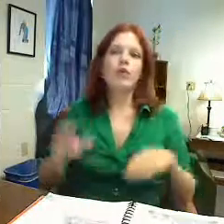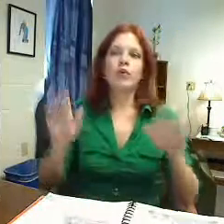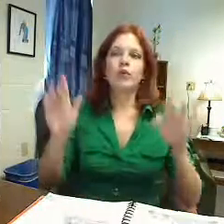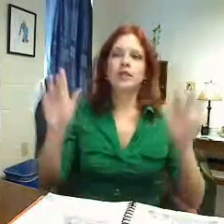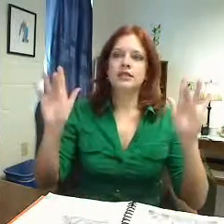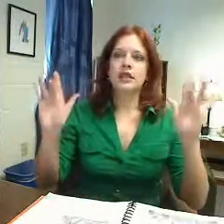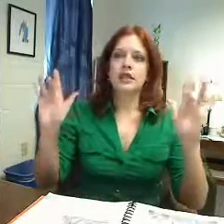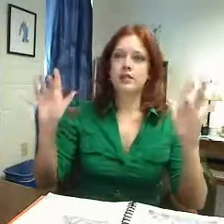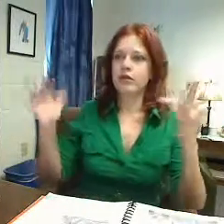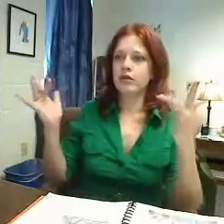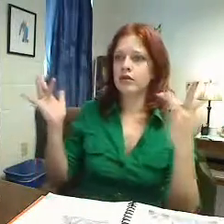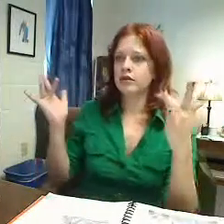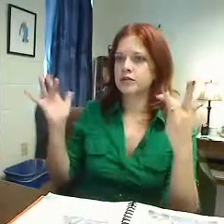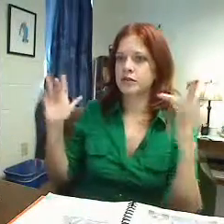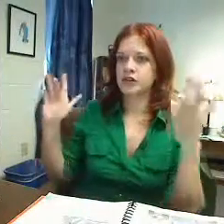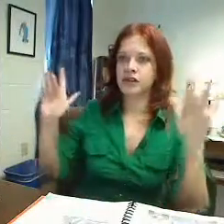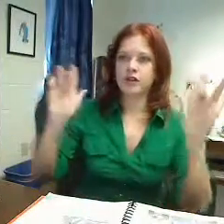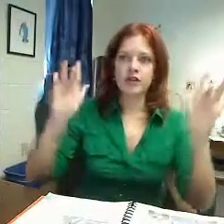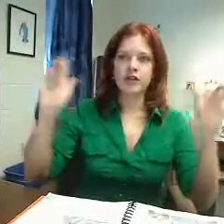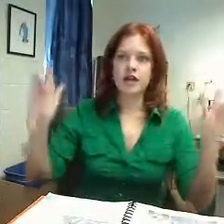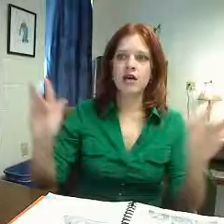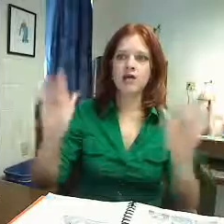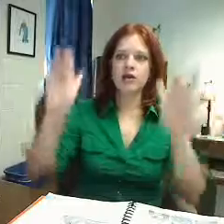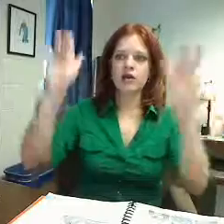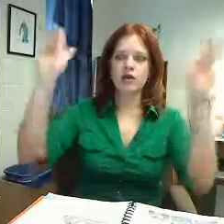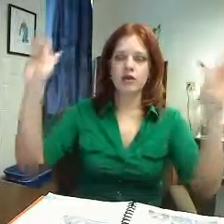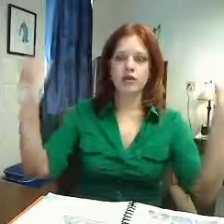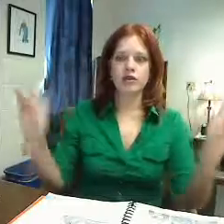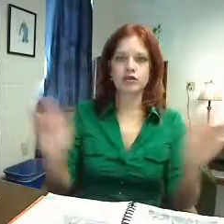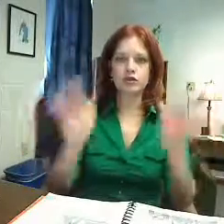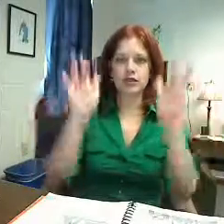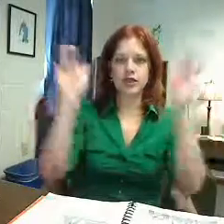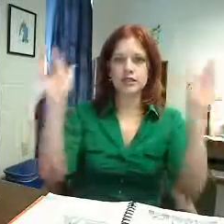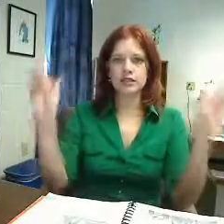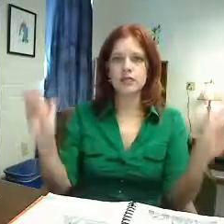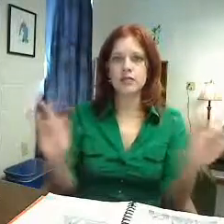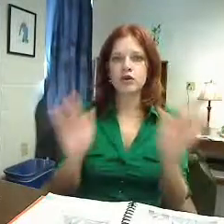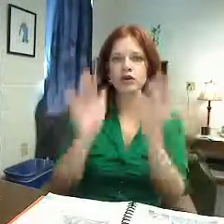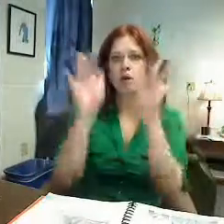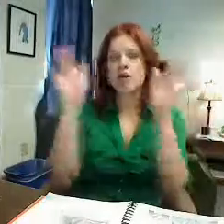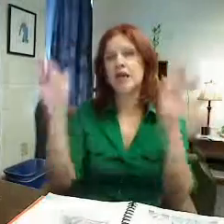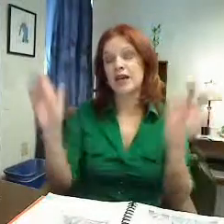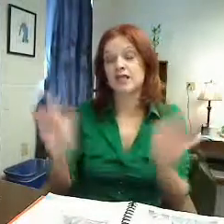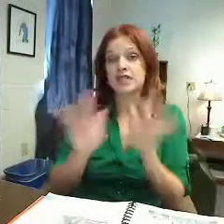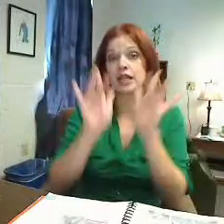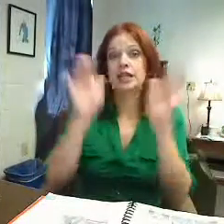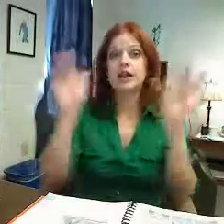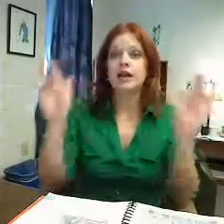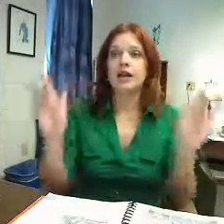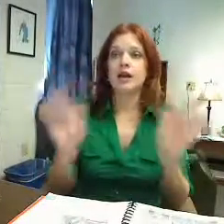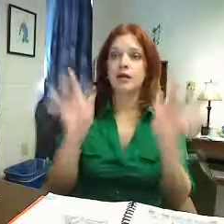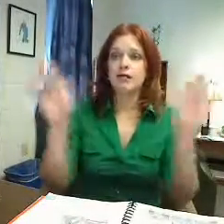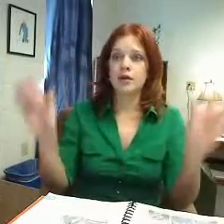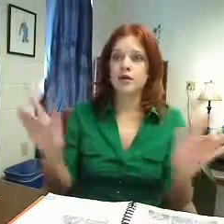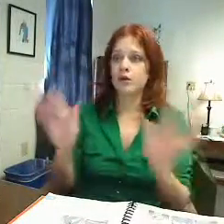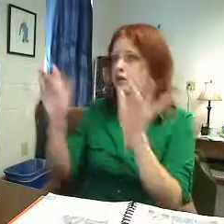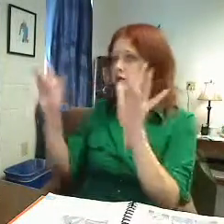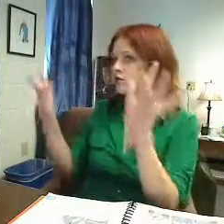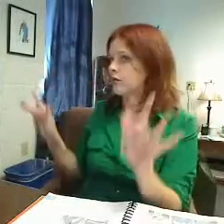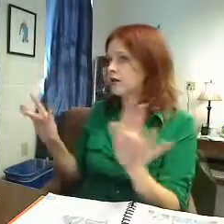One way to sign computer is put your feely fingers out and go in circles like this. This is the most common way that I've seen computer. They just go around